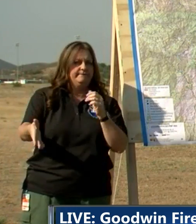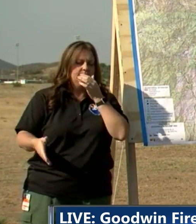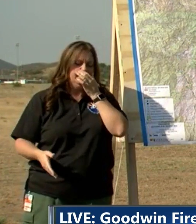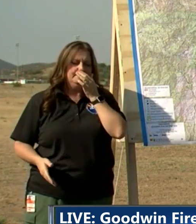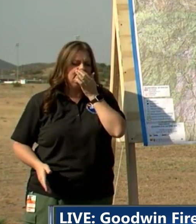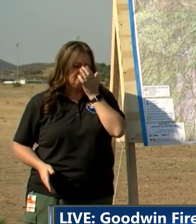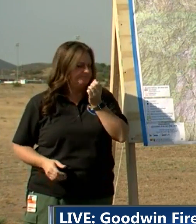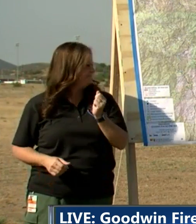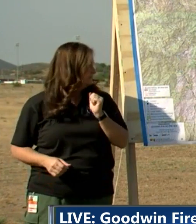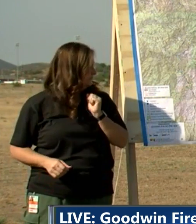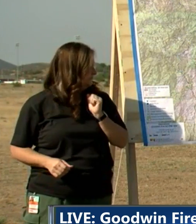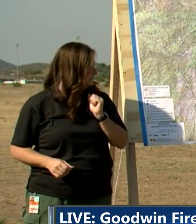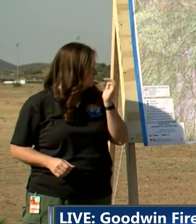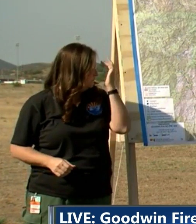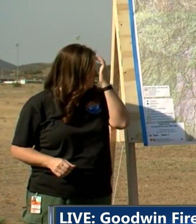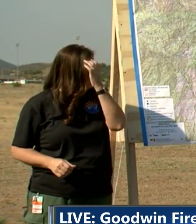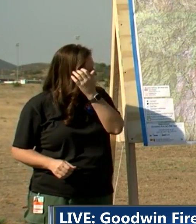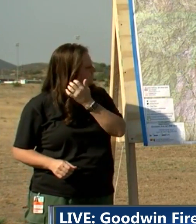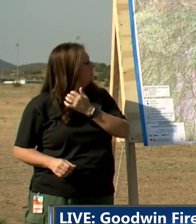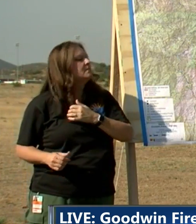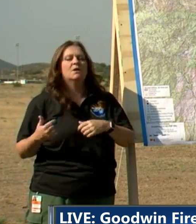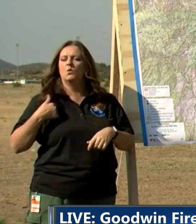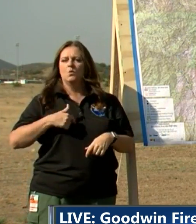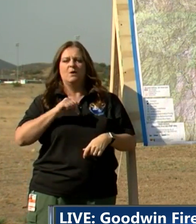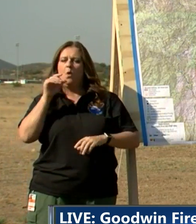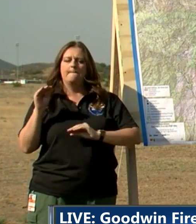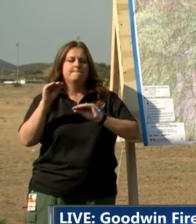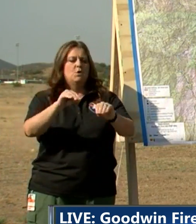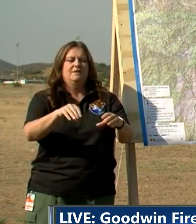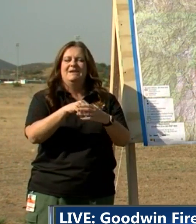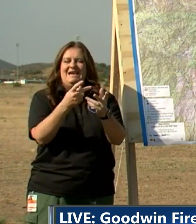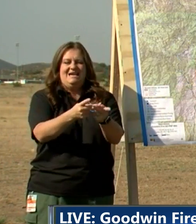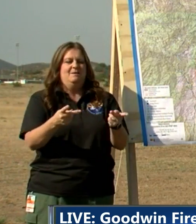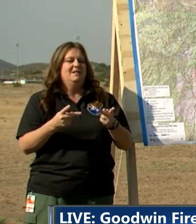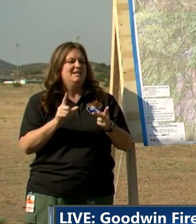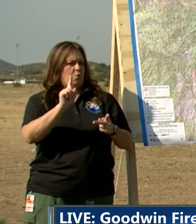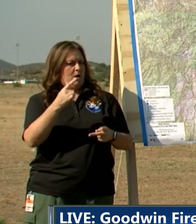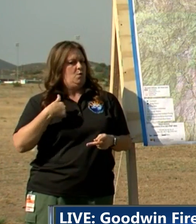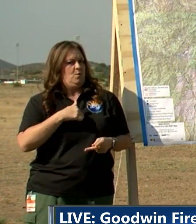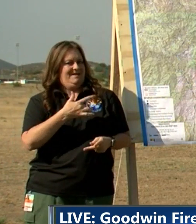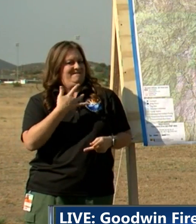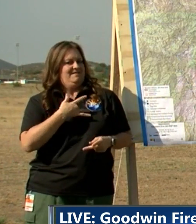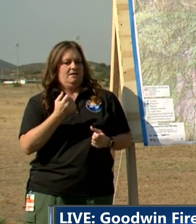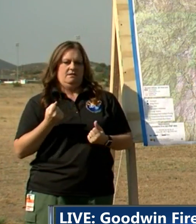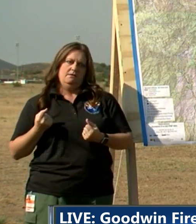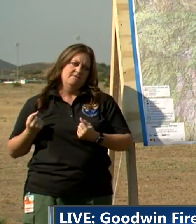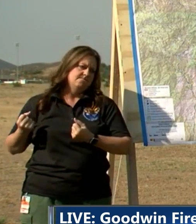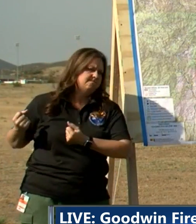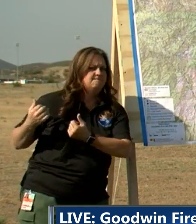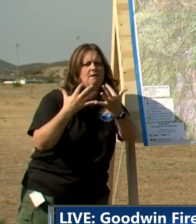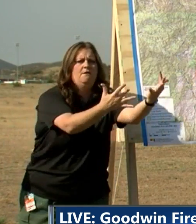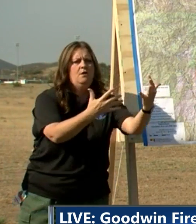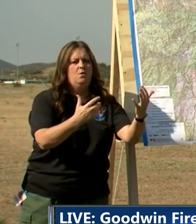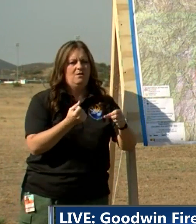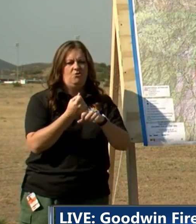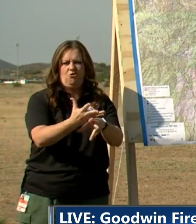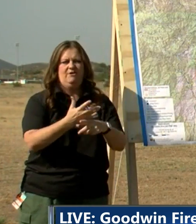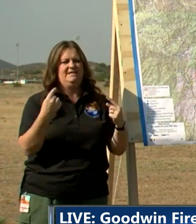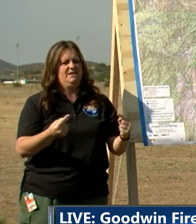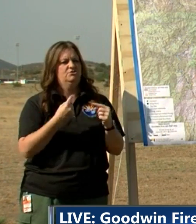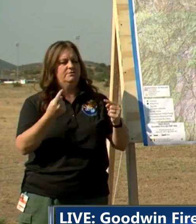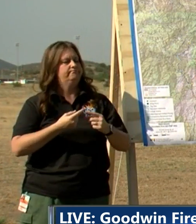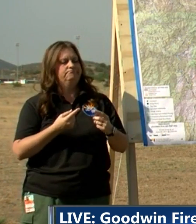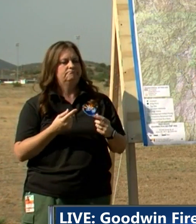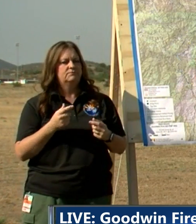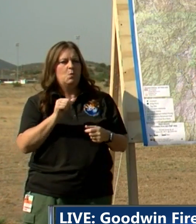we won't engage anybody into spots where we think fire can run and cause injuries to firefighters without what we call